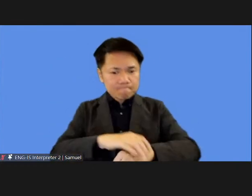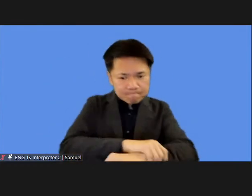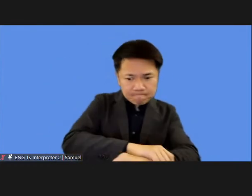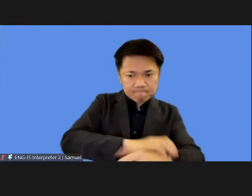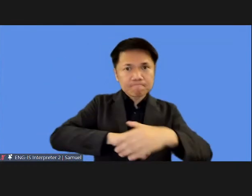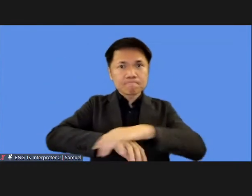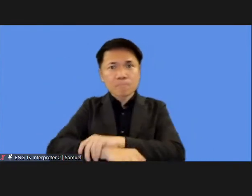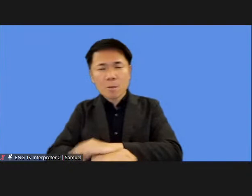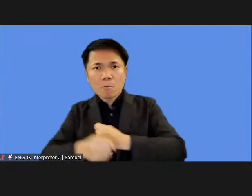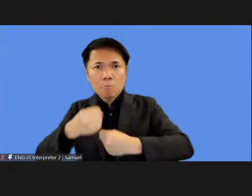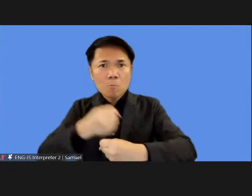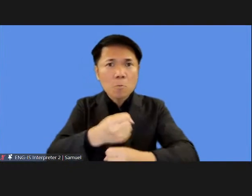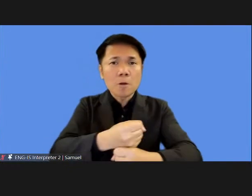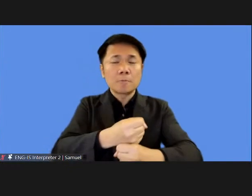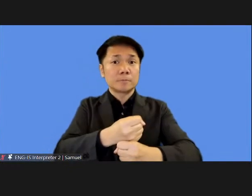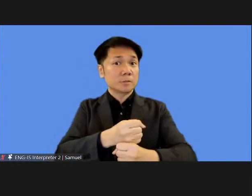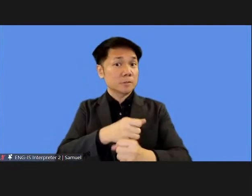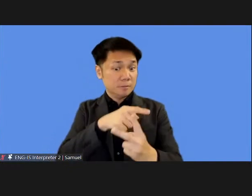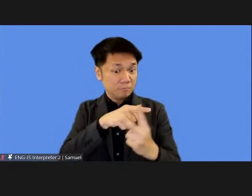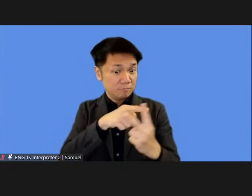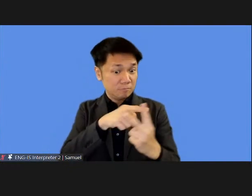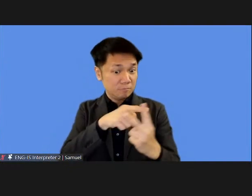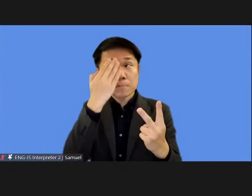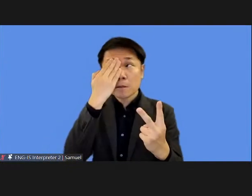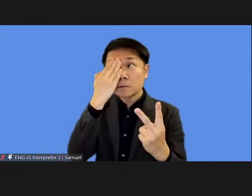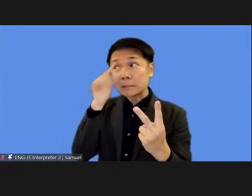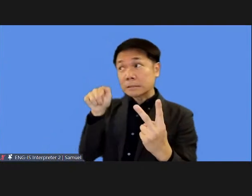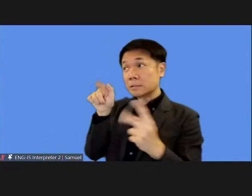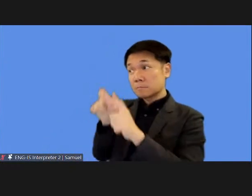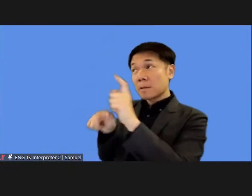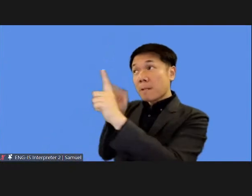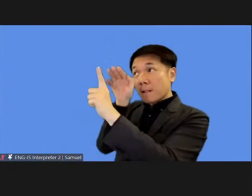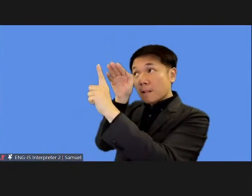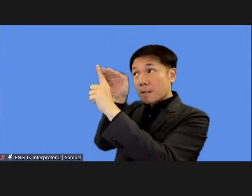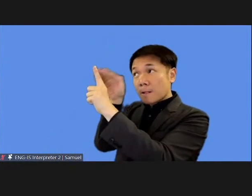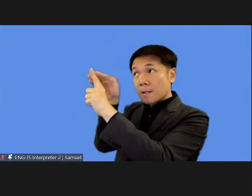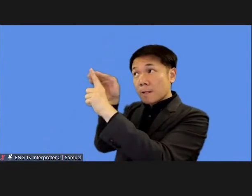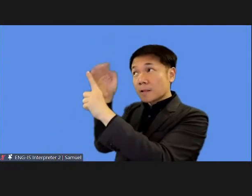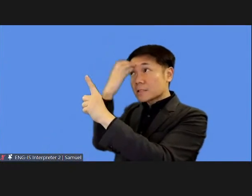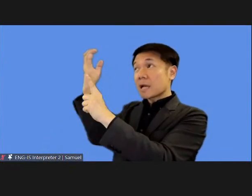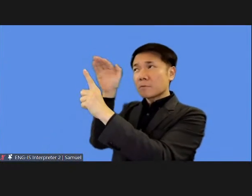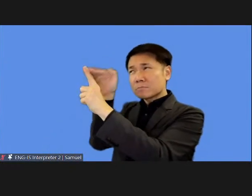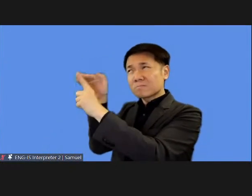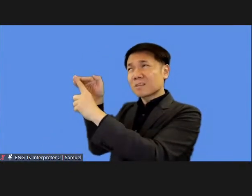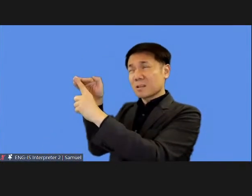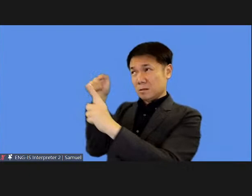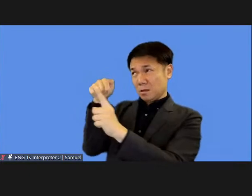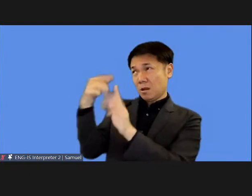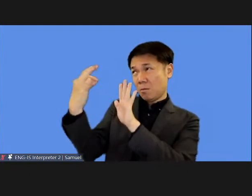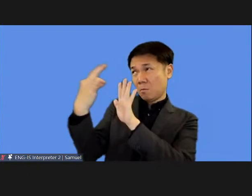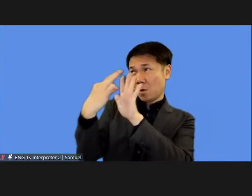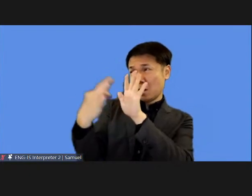issues of the government putting in place the right policies and frameworks. The government will put in place the right resources for